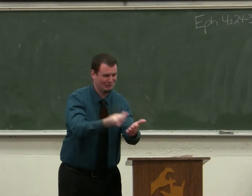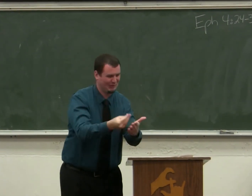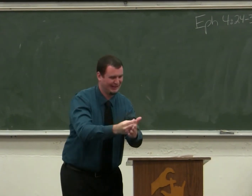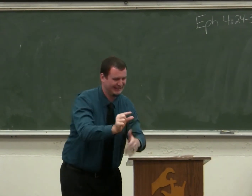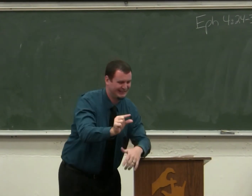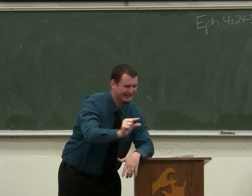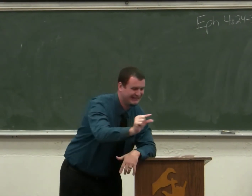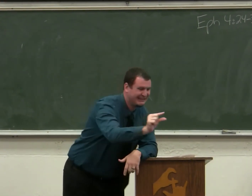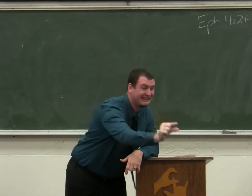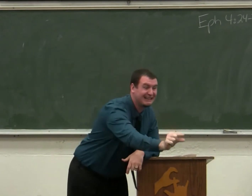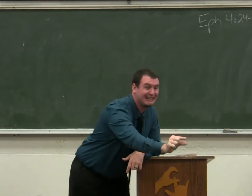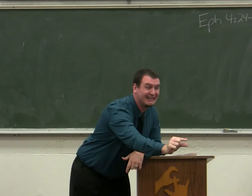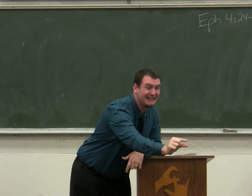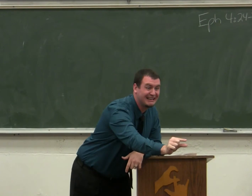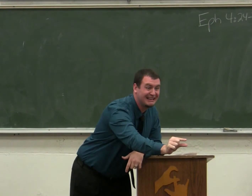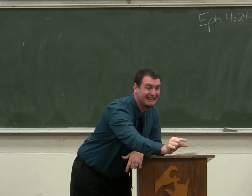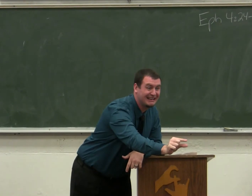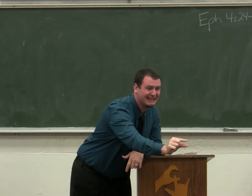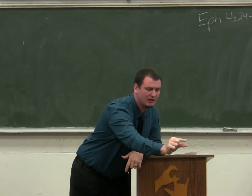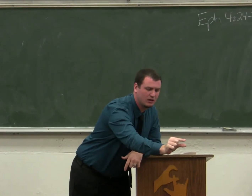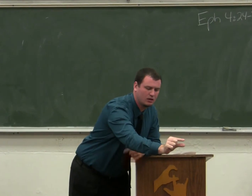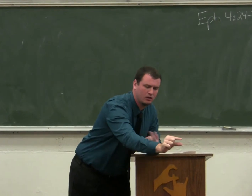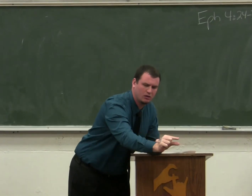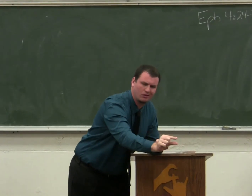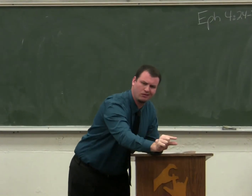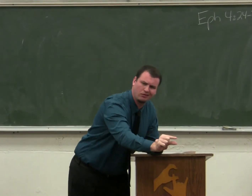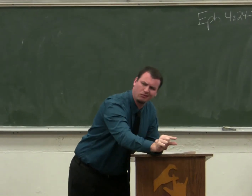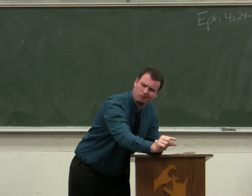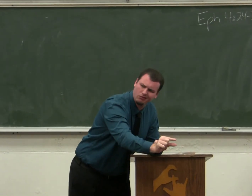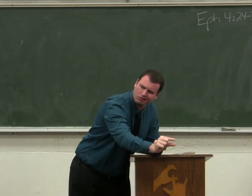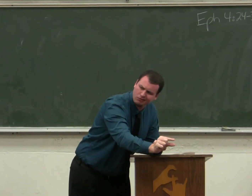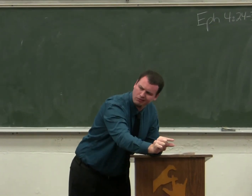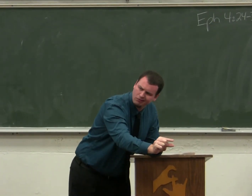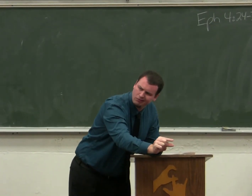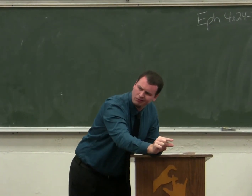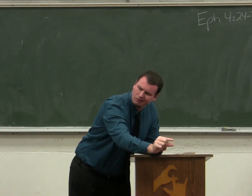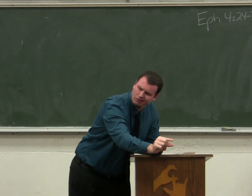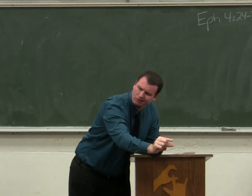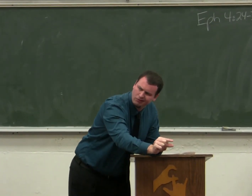and gives some money and says, this is all of the money